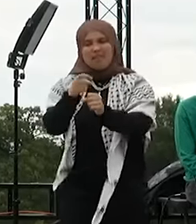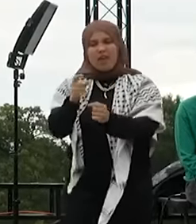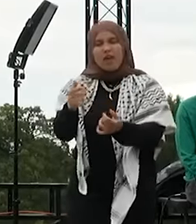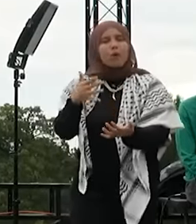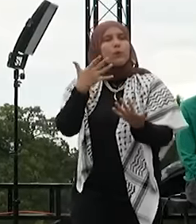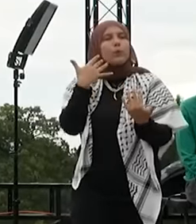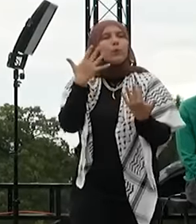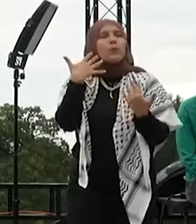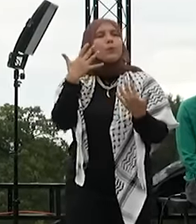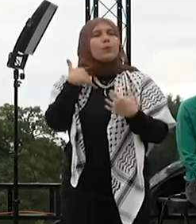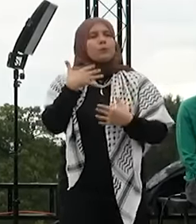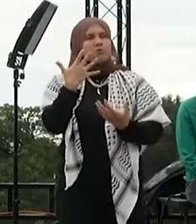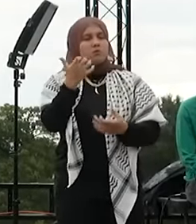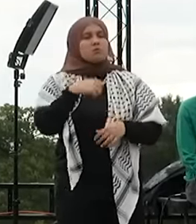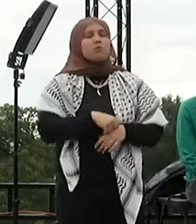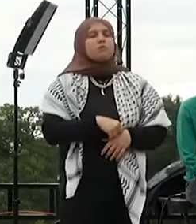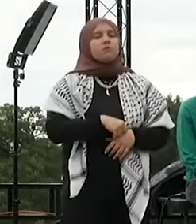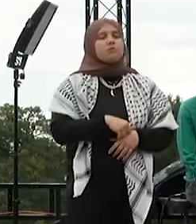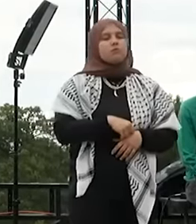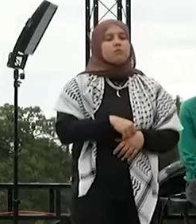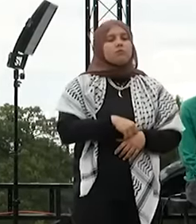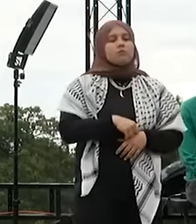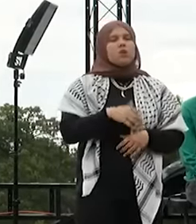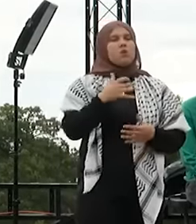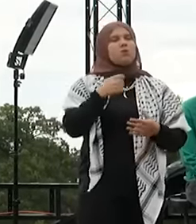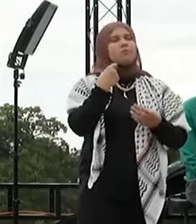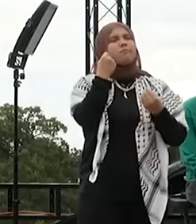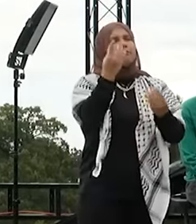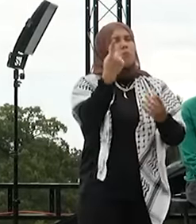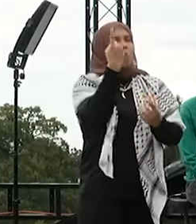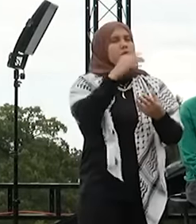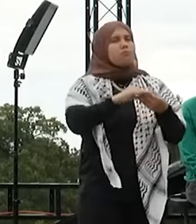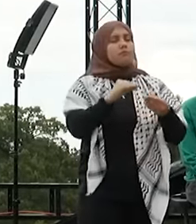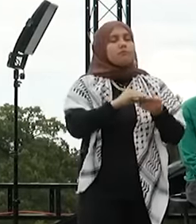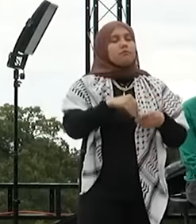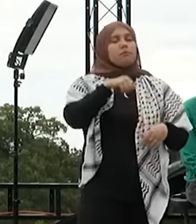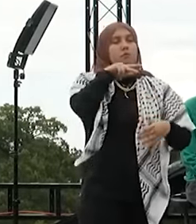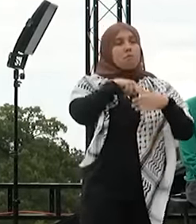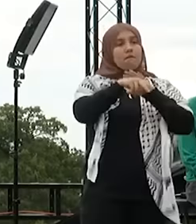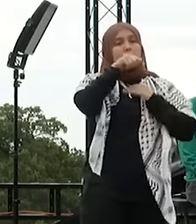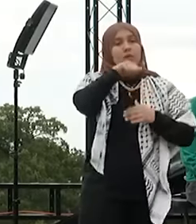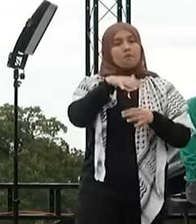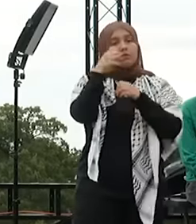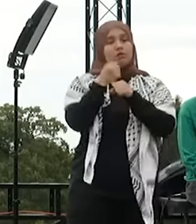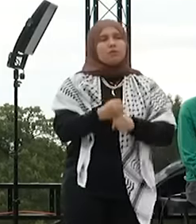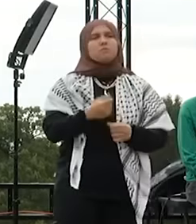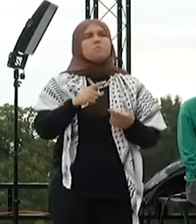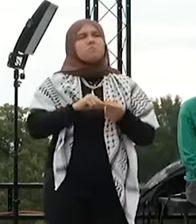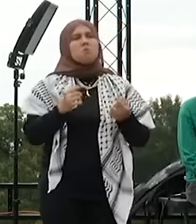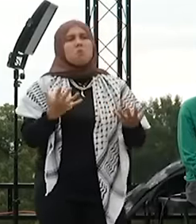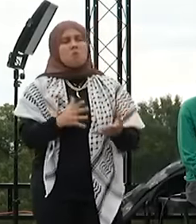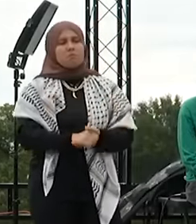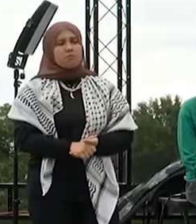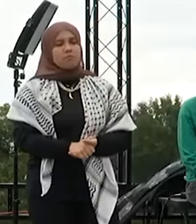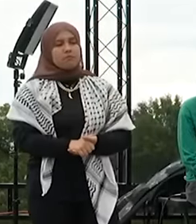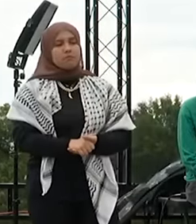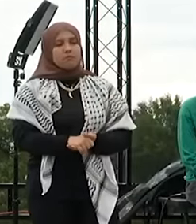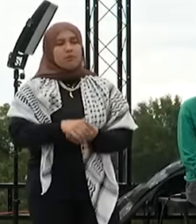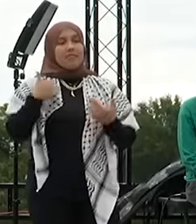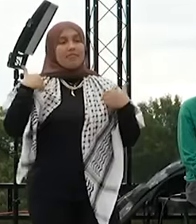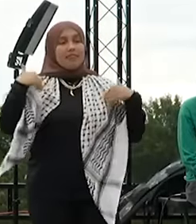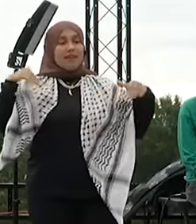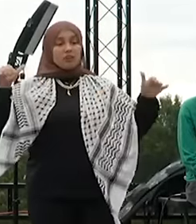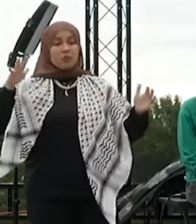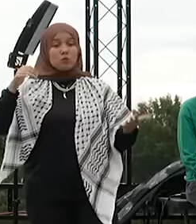want to stick with you because it might feel like it at the moment. The Prophet Muhammad, peace be upon him, said that as the